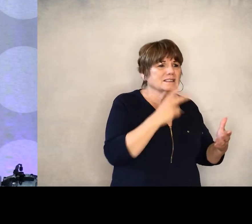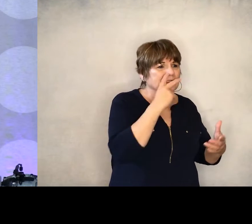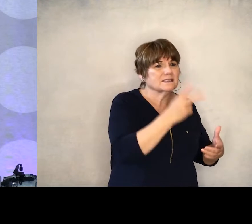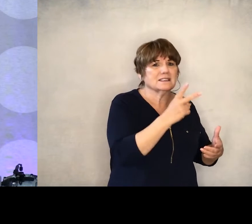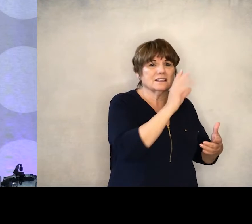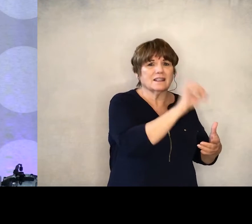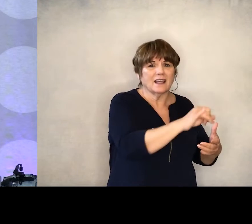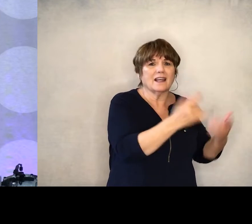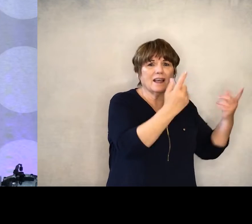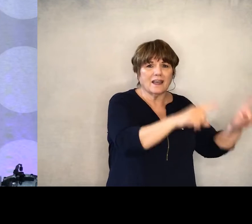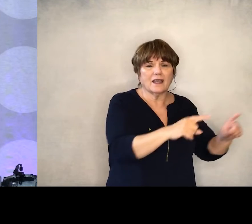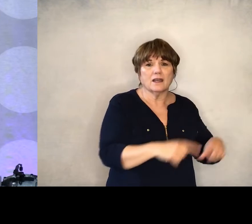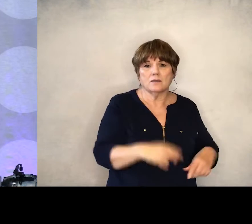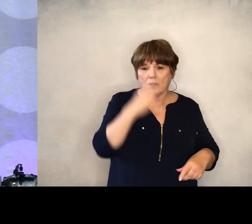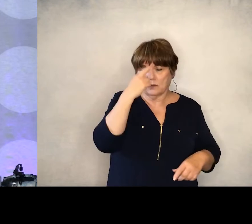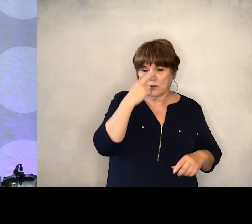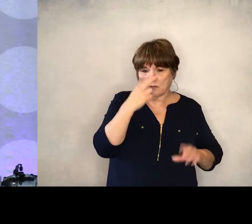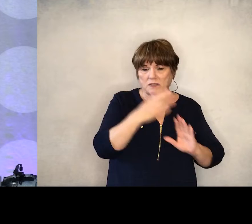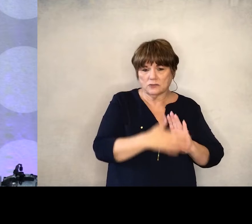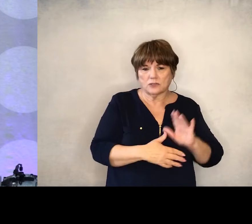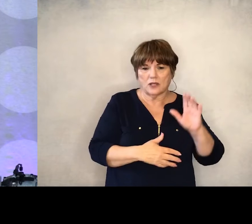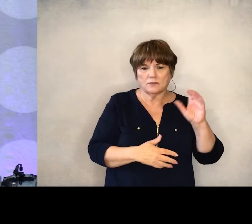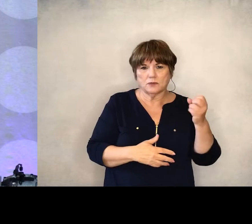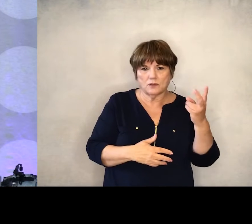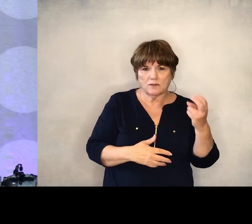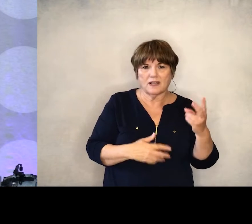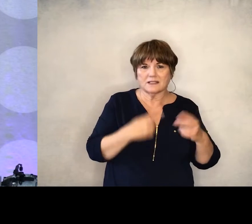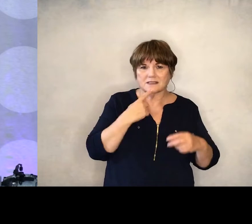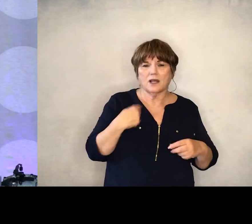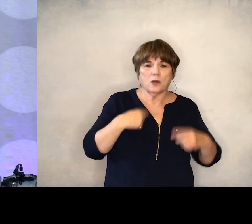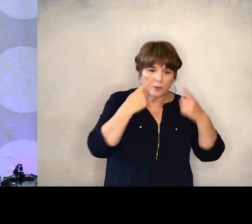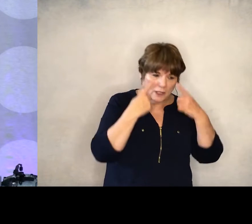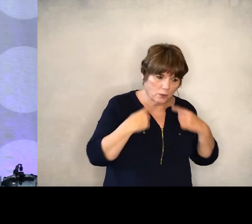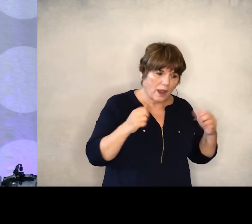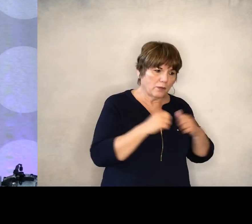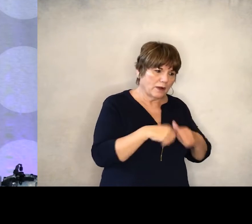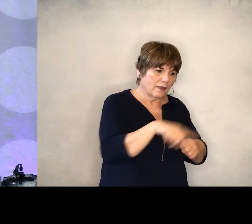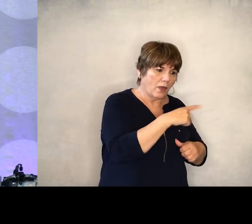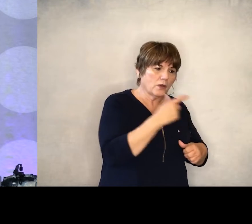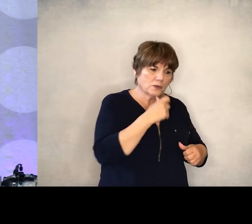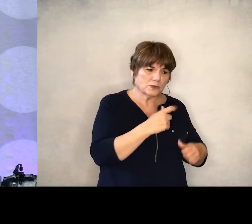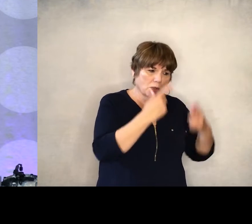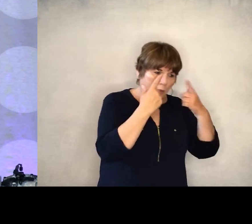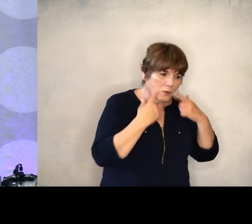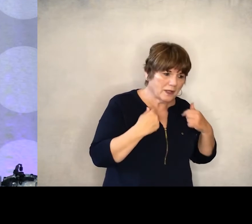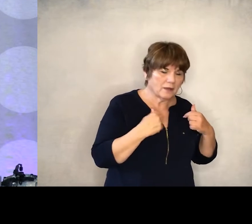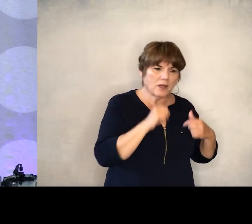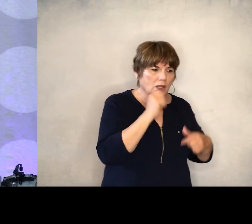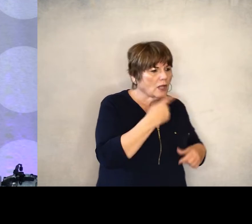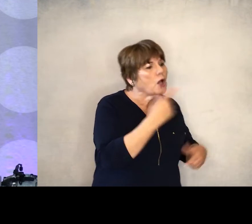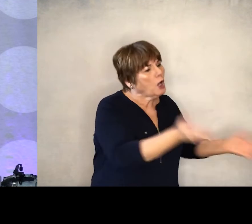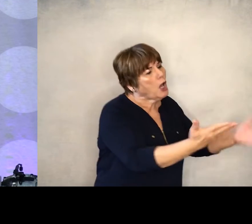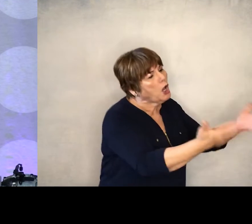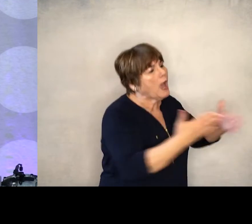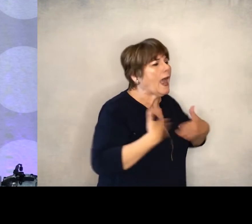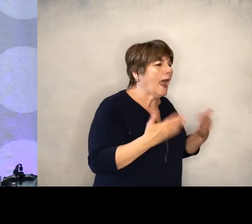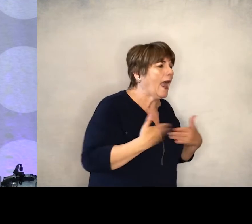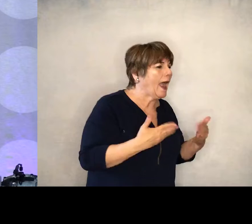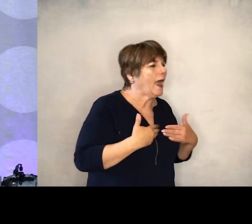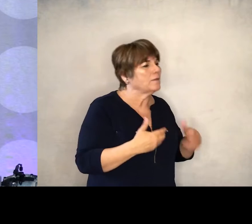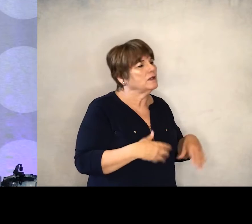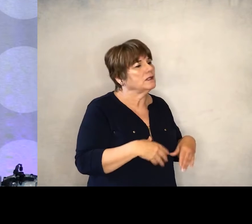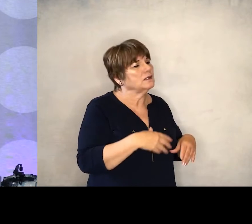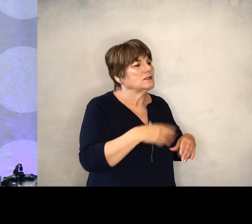Romans 12 calls us to weep with those who weep, not tell them to cheer up and quote Romans 8:28.